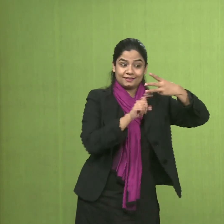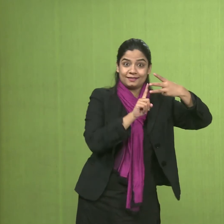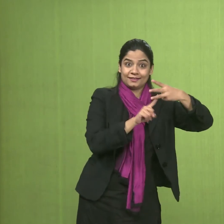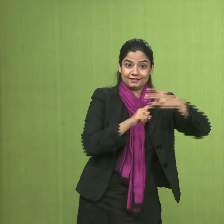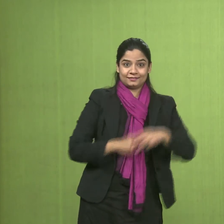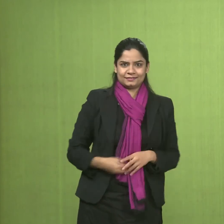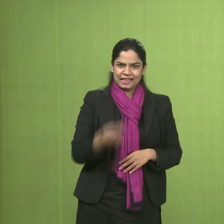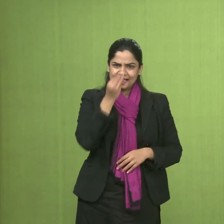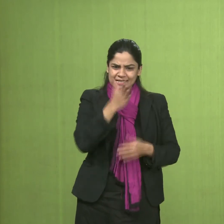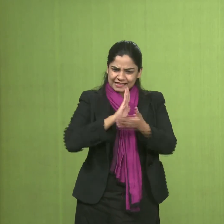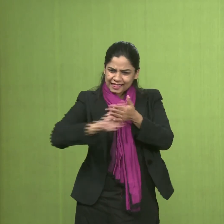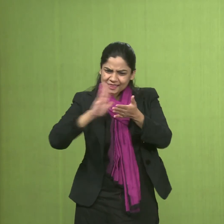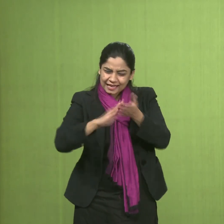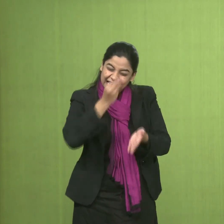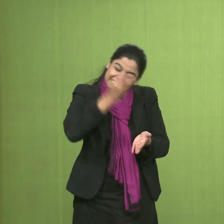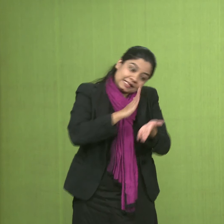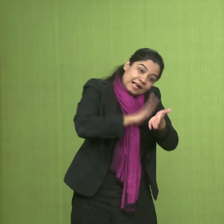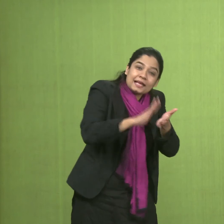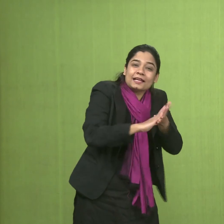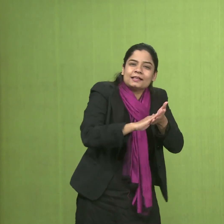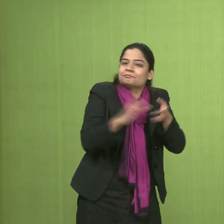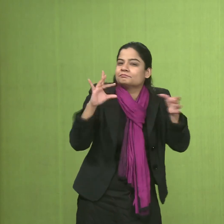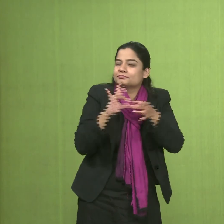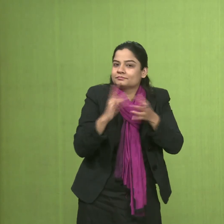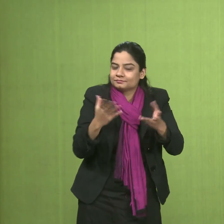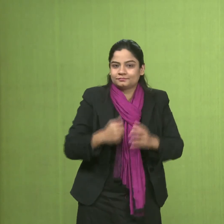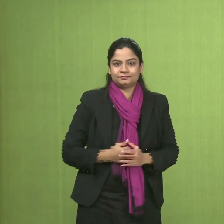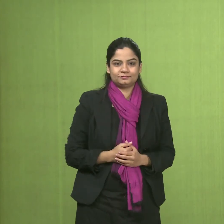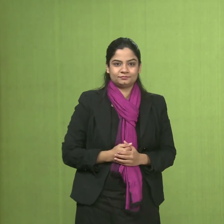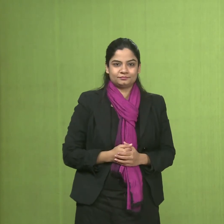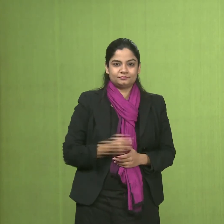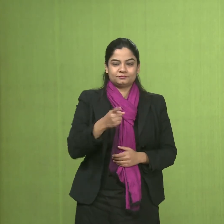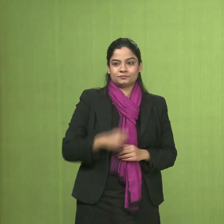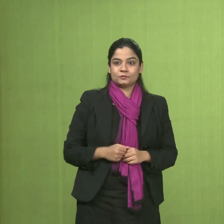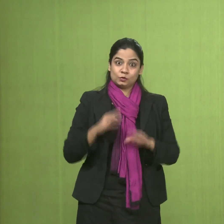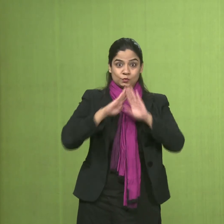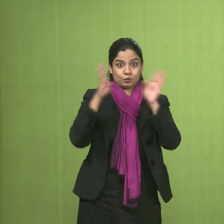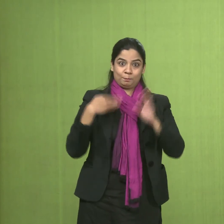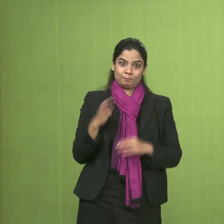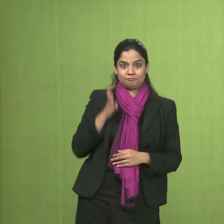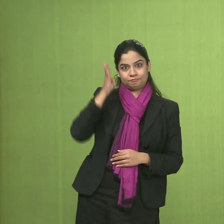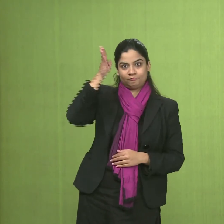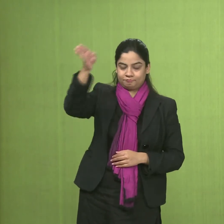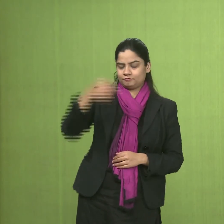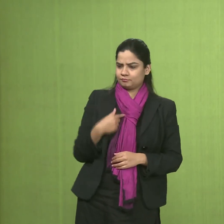Third thing you should remember, things should be easy to clean when you're buying things. For example, when you're going to a